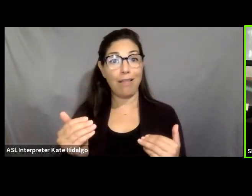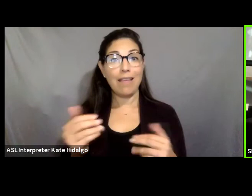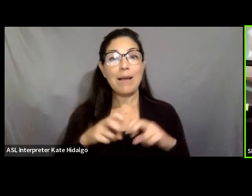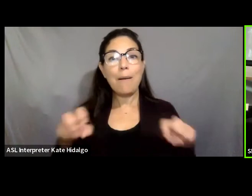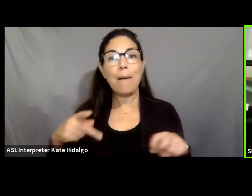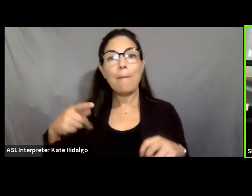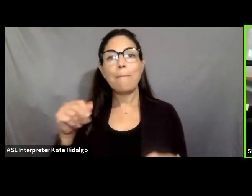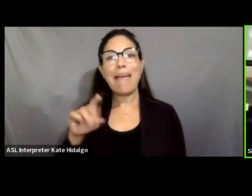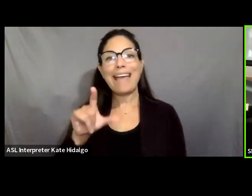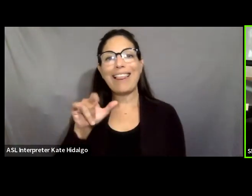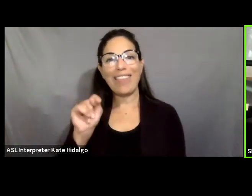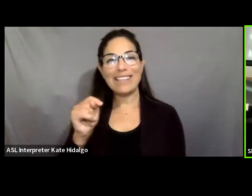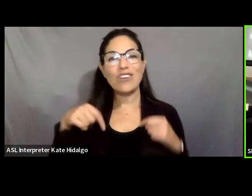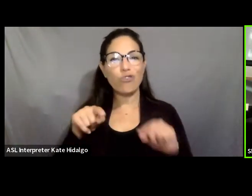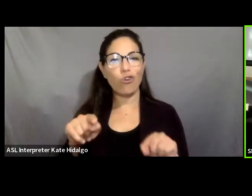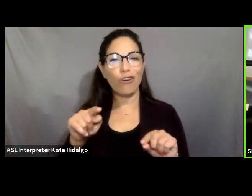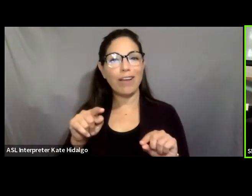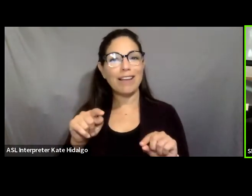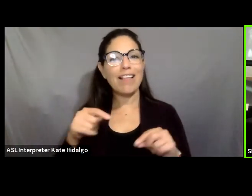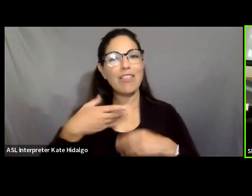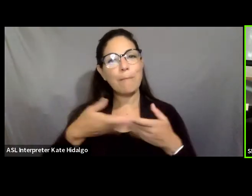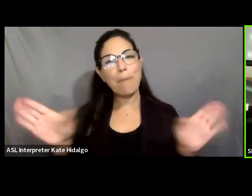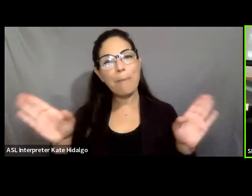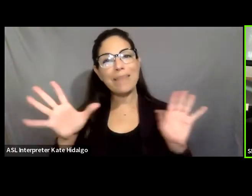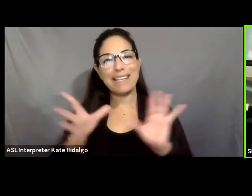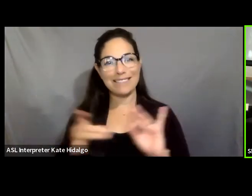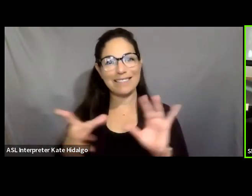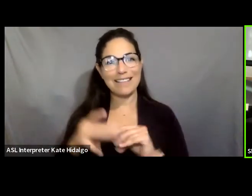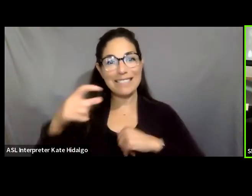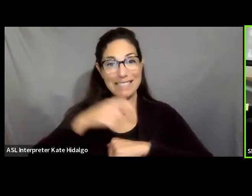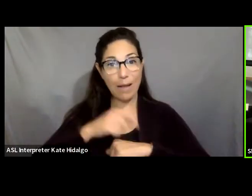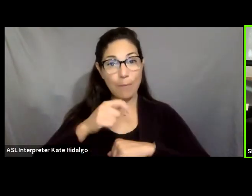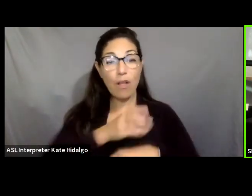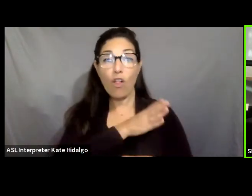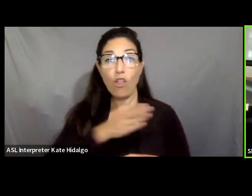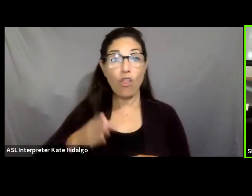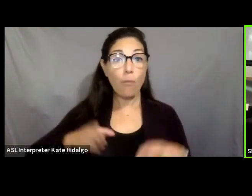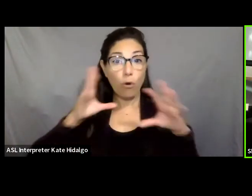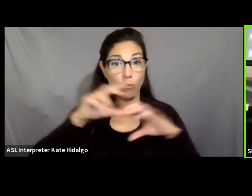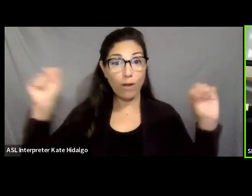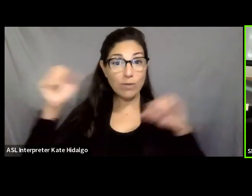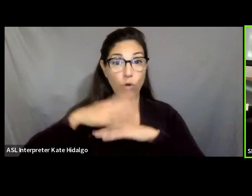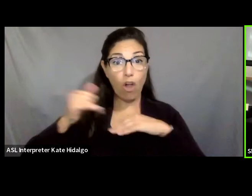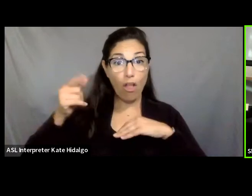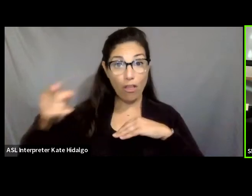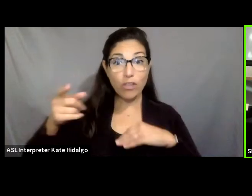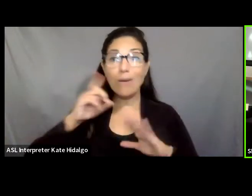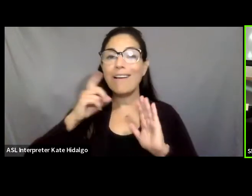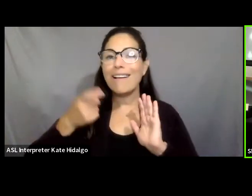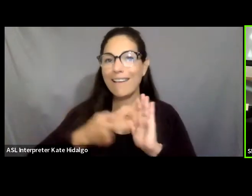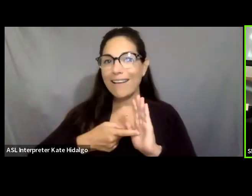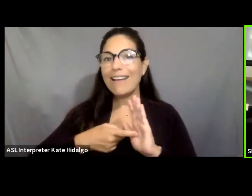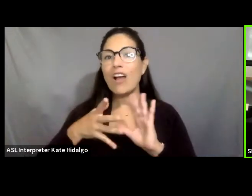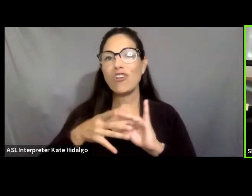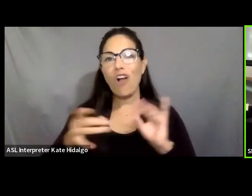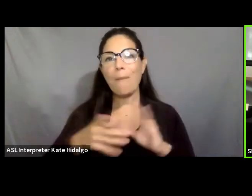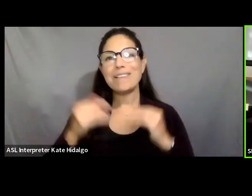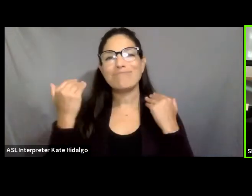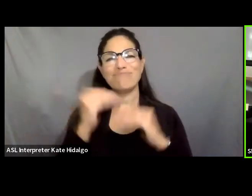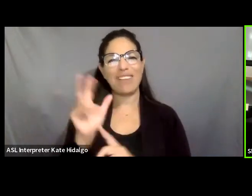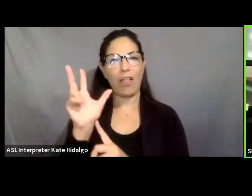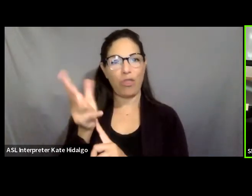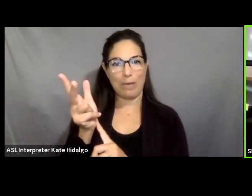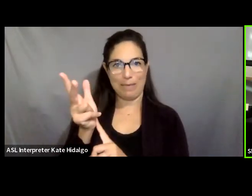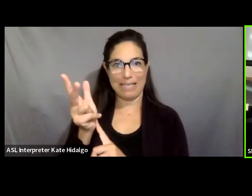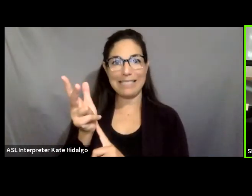during the public comment time. The board president will call on you. Please note that comments are limited to 3 minutes.